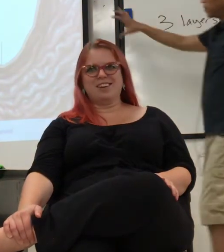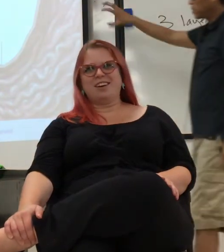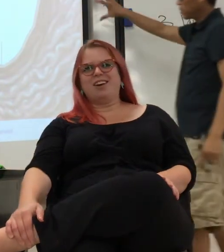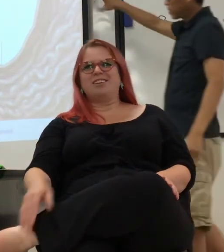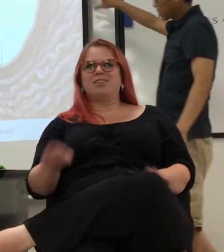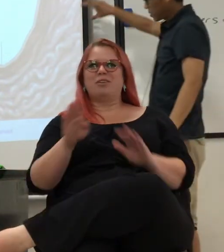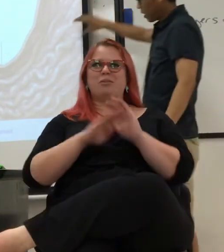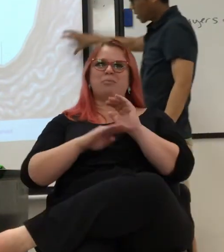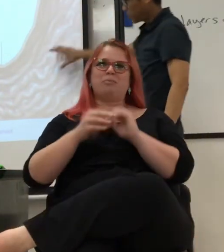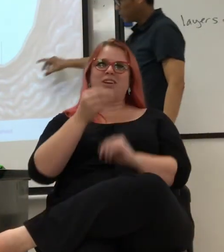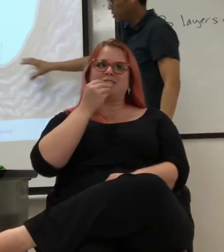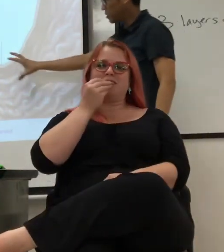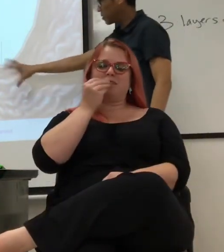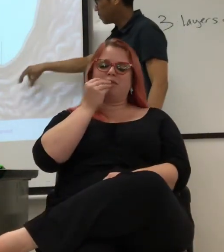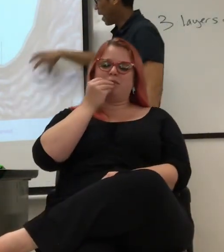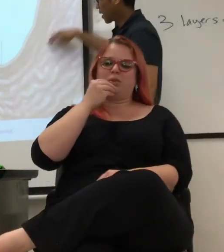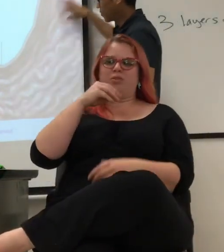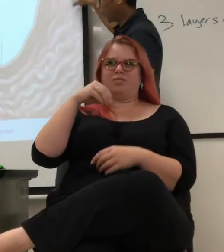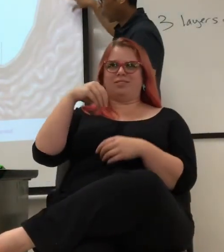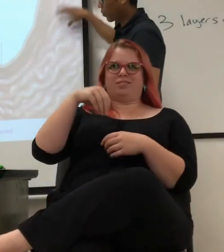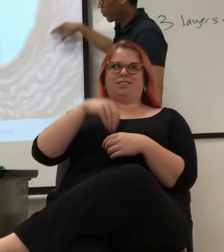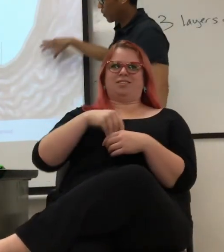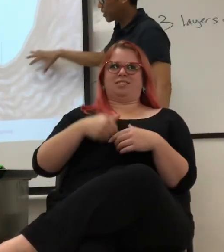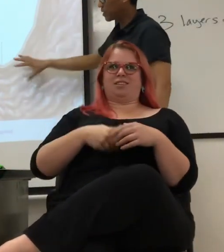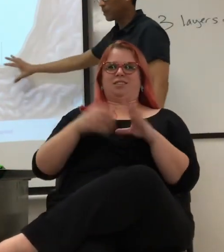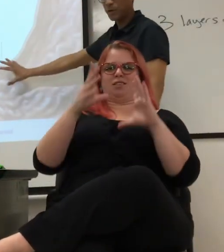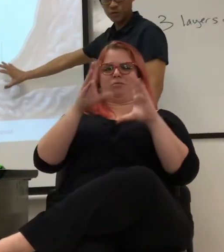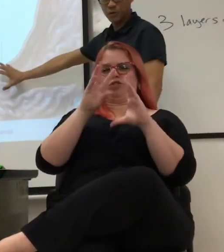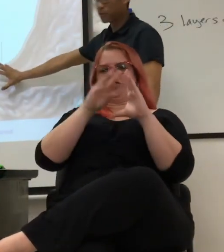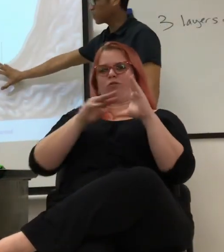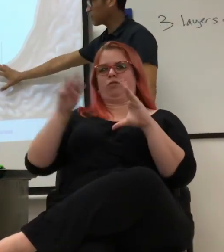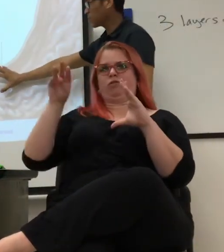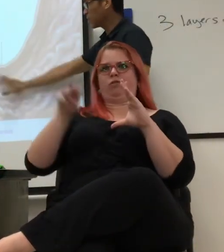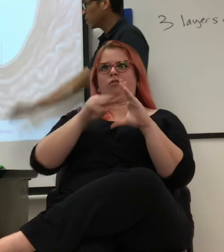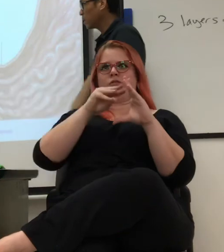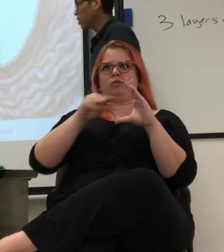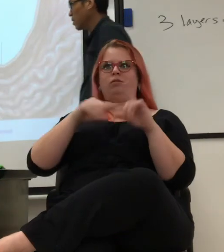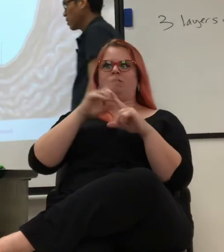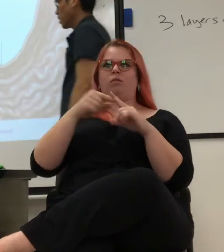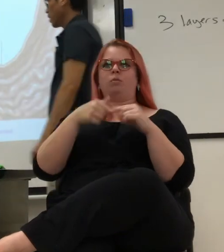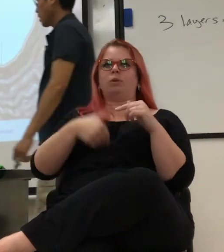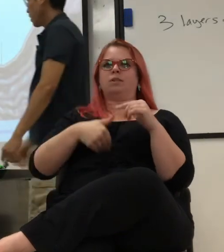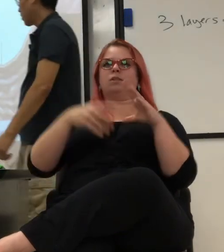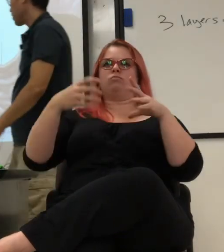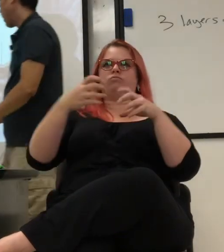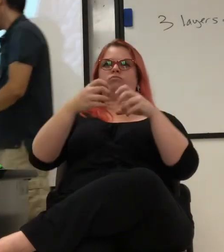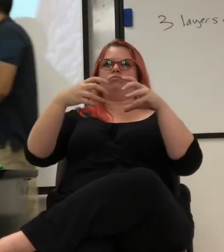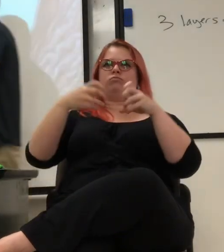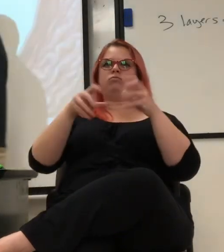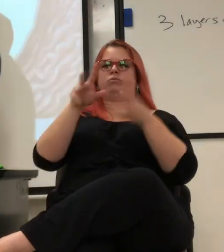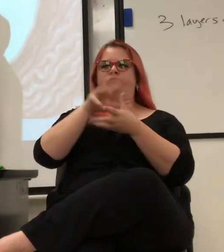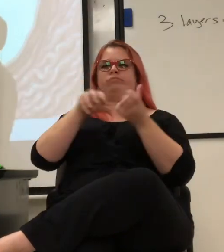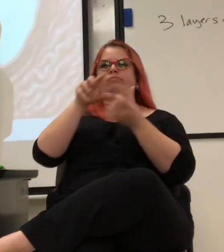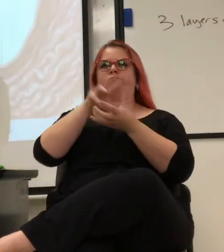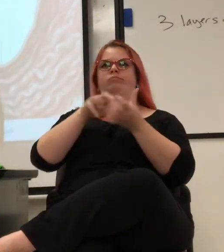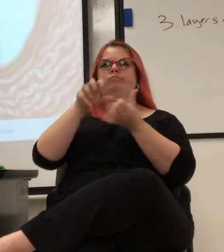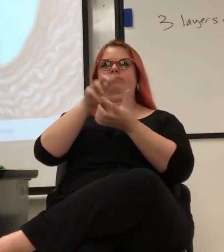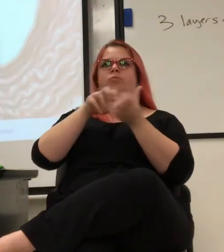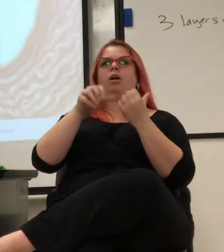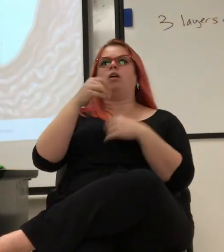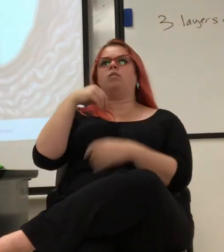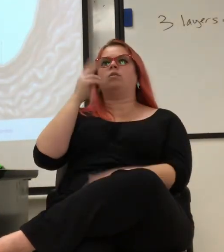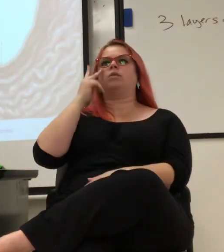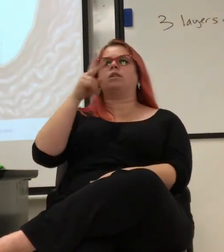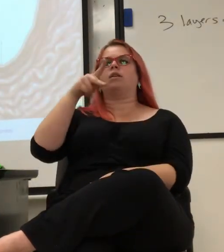Basically, food sloshes back and forth as the stomach churns. Here's the pyloric sphincter shown